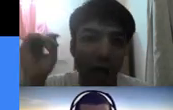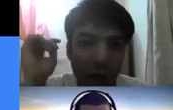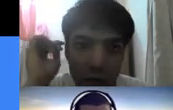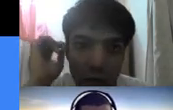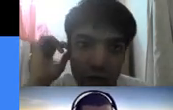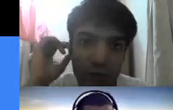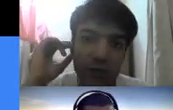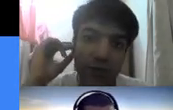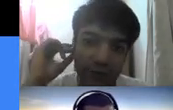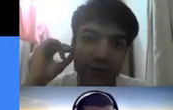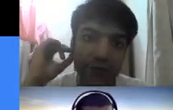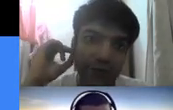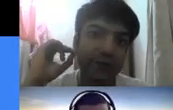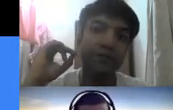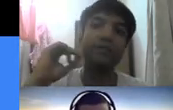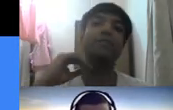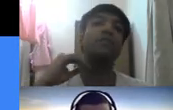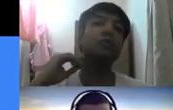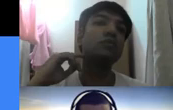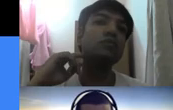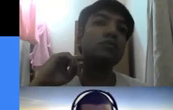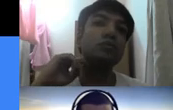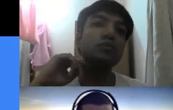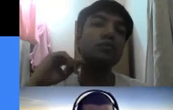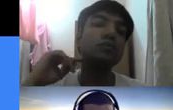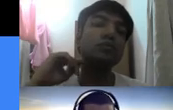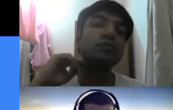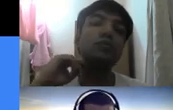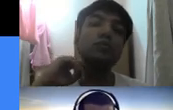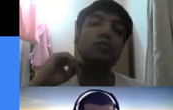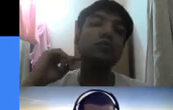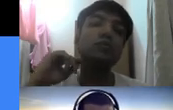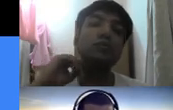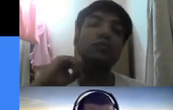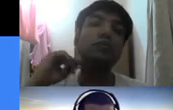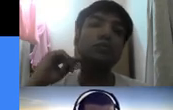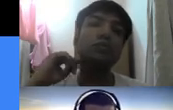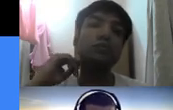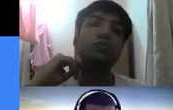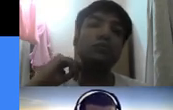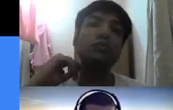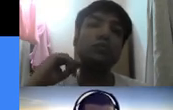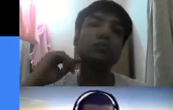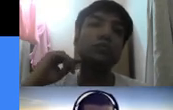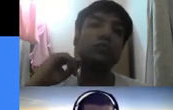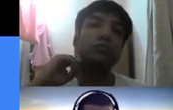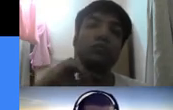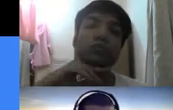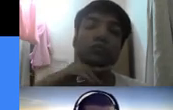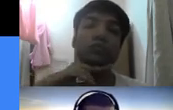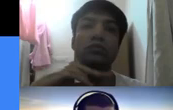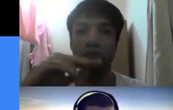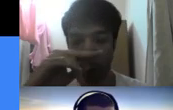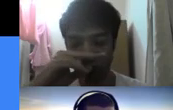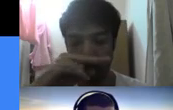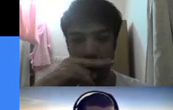And I see that you write other options for detection of sign language, like pose estimation, hand detection, etc. So